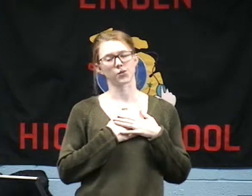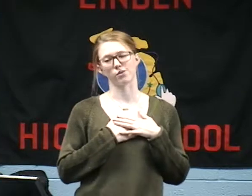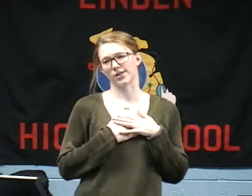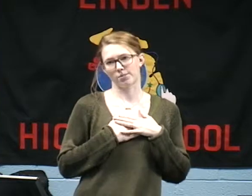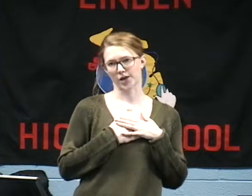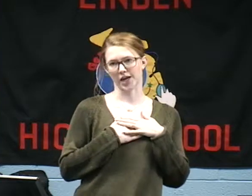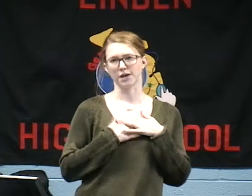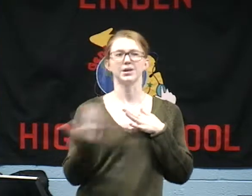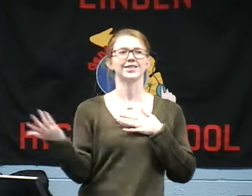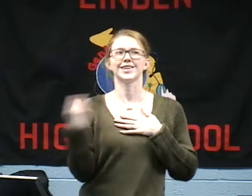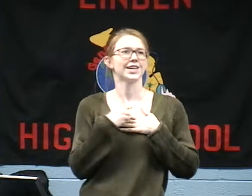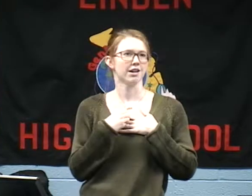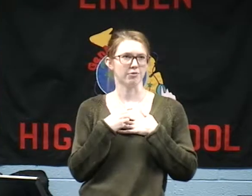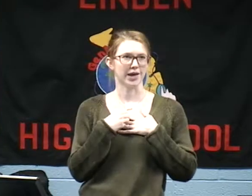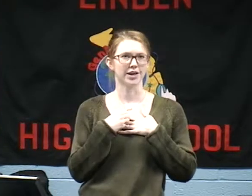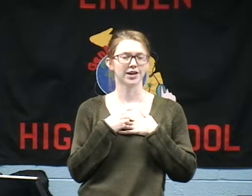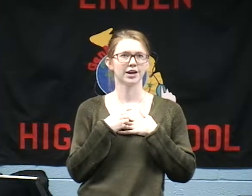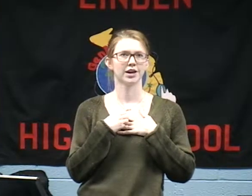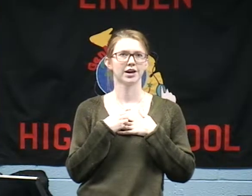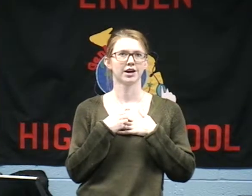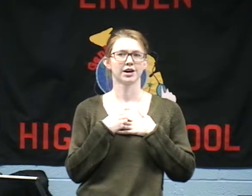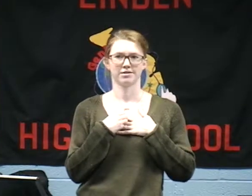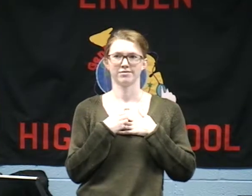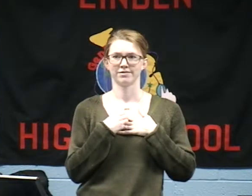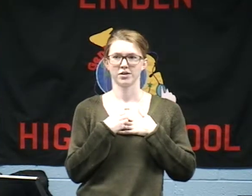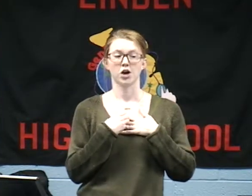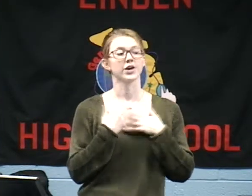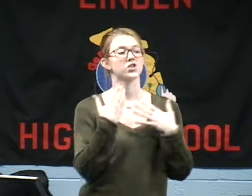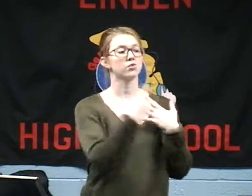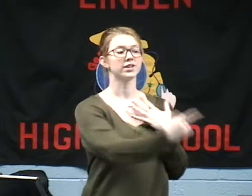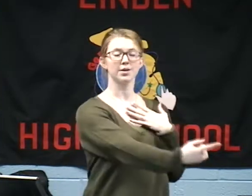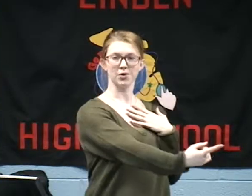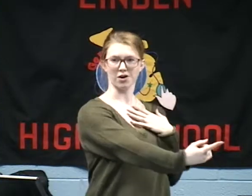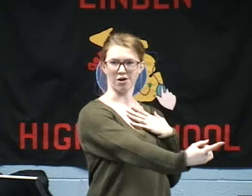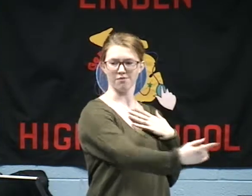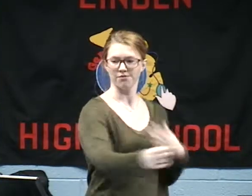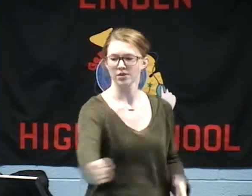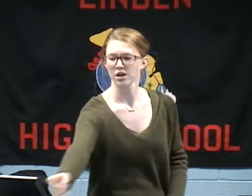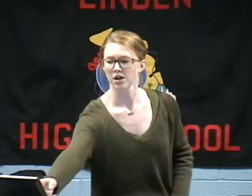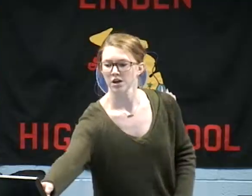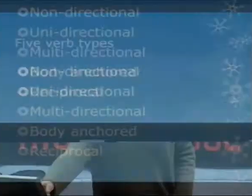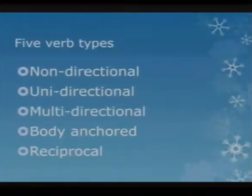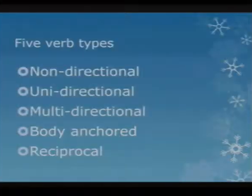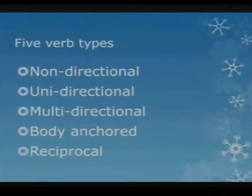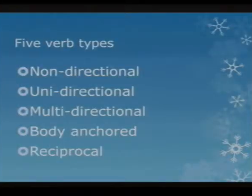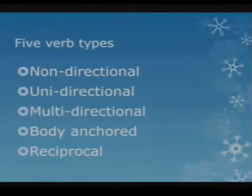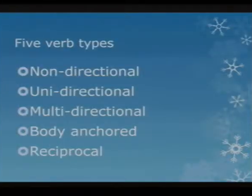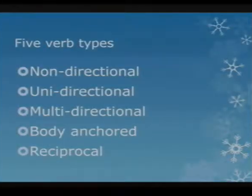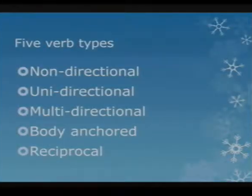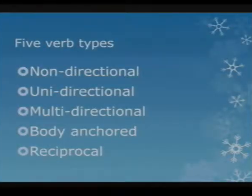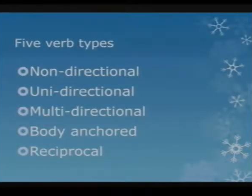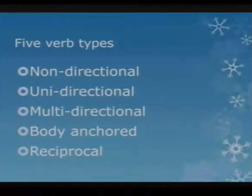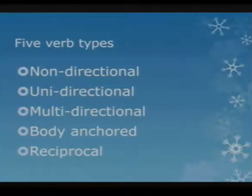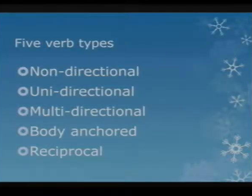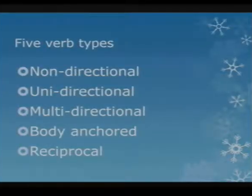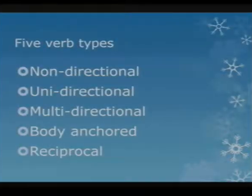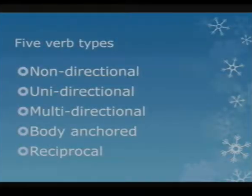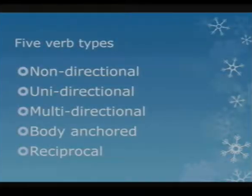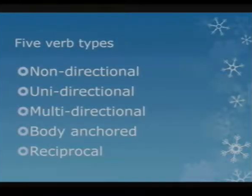weren't reciprocated. Means he didn't love me. Okay, so reciprocal in ASL terms,